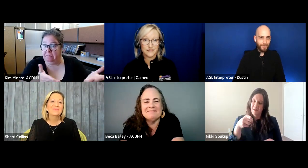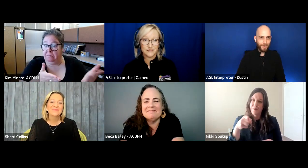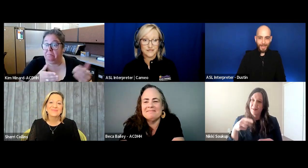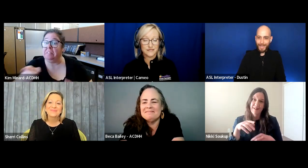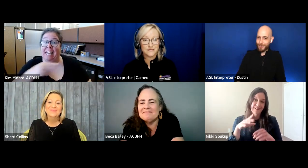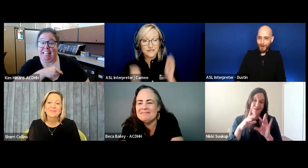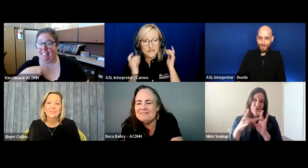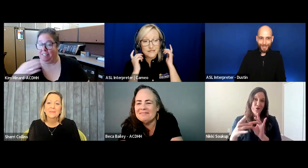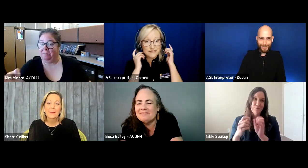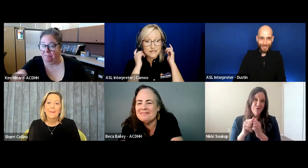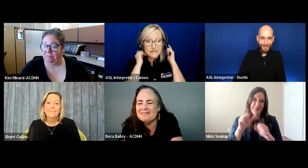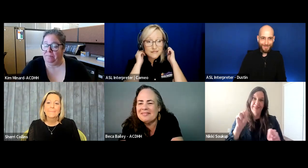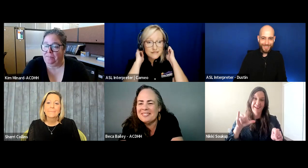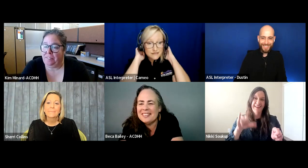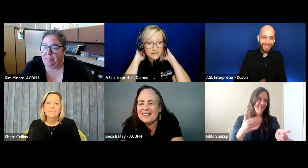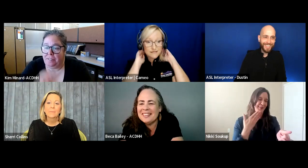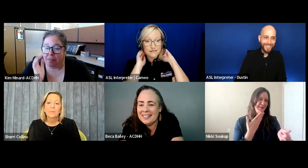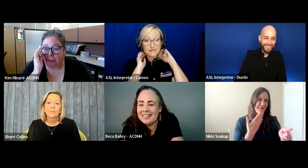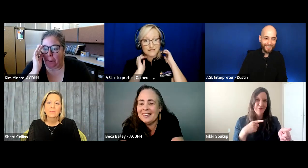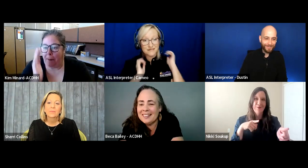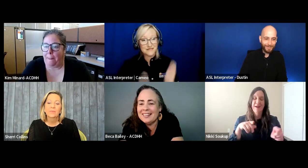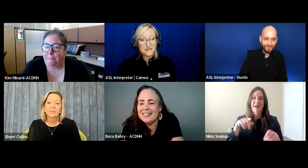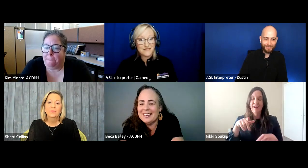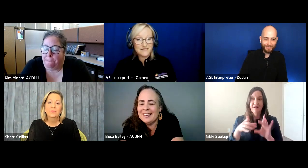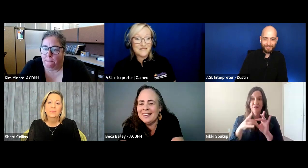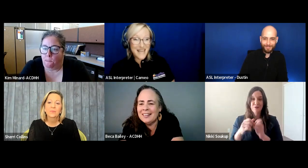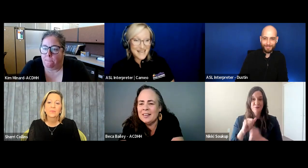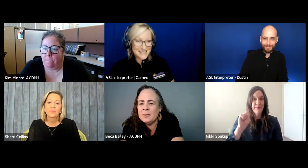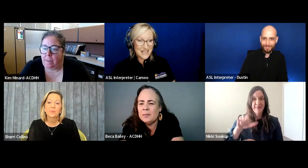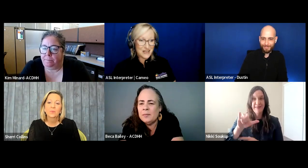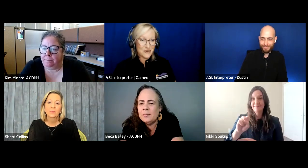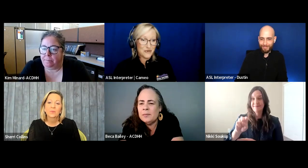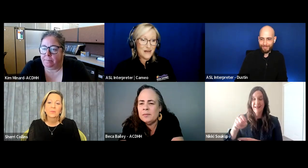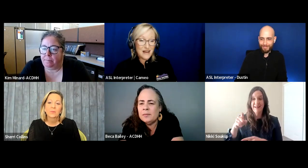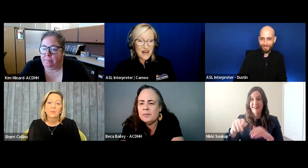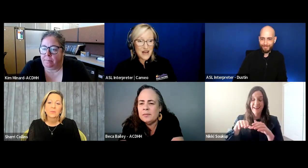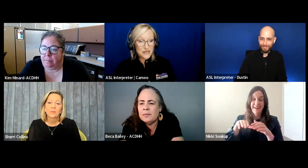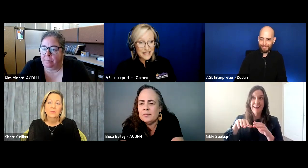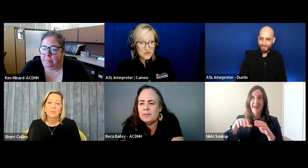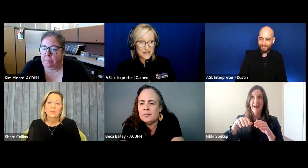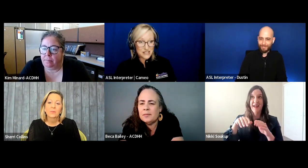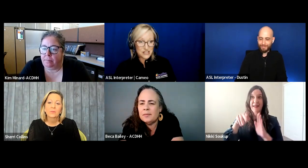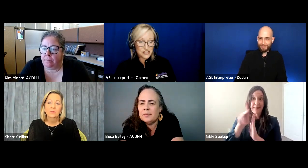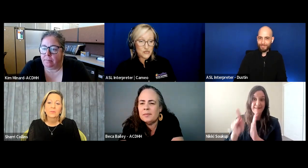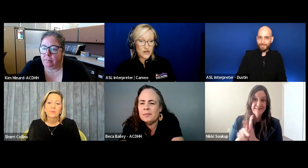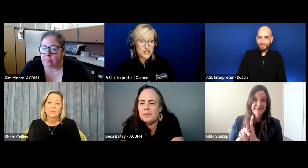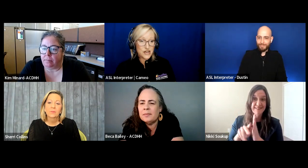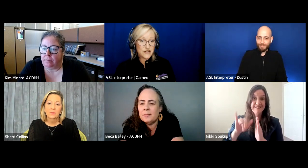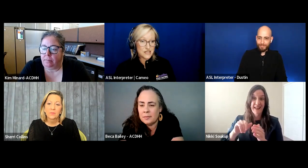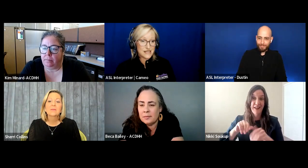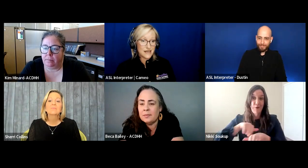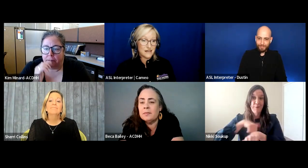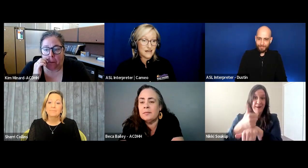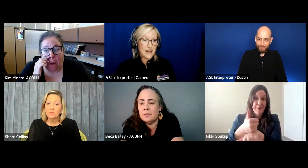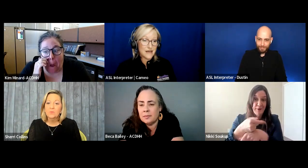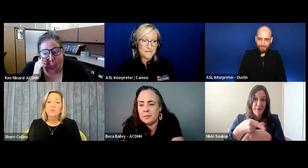This is Kim. Any other comments on this topic? Yeah, Nikki. Yes, thank you. Related to what Sherry